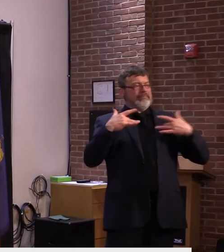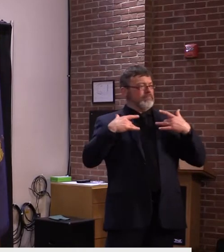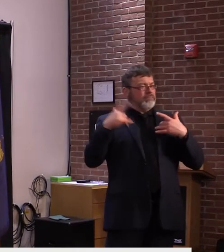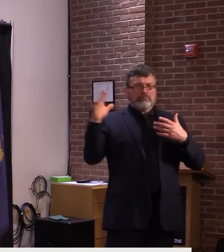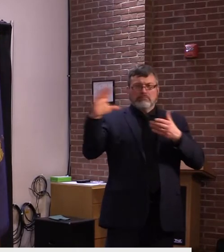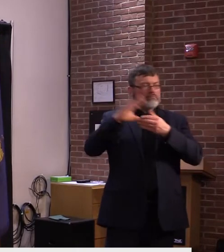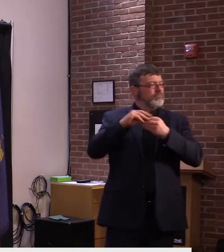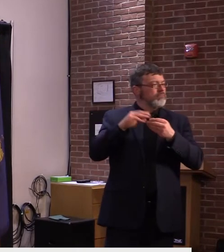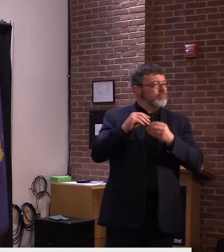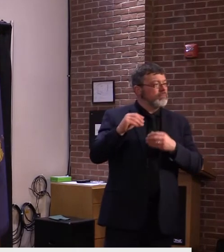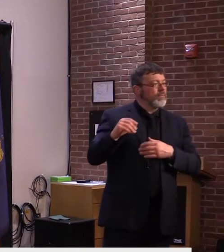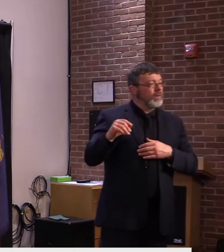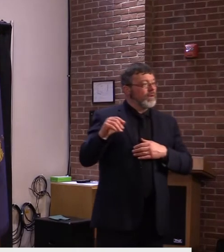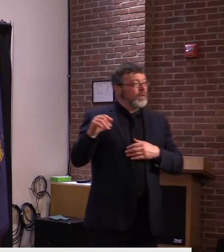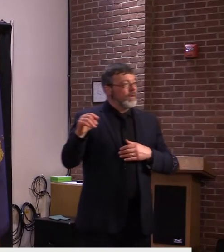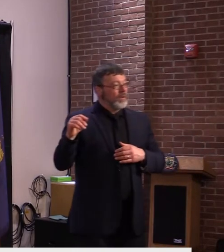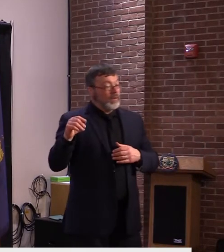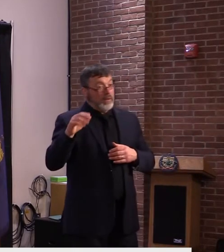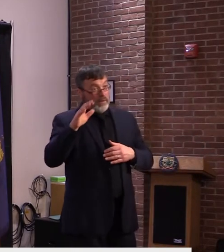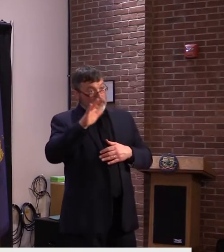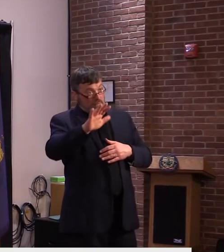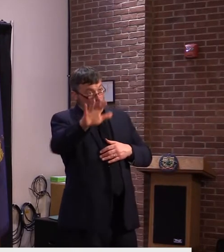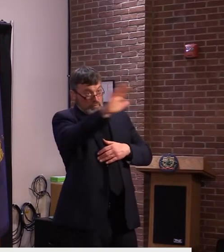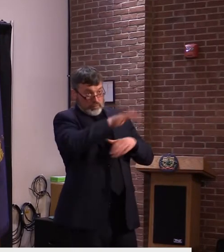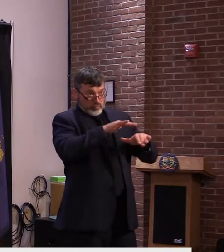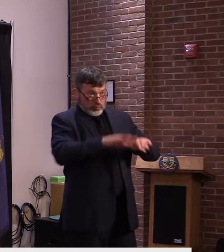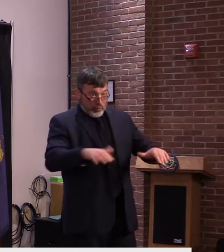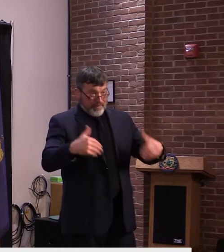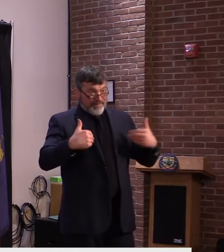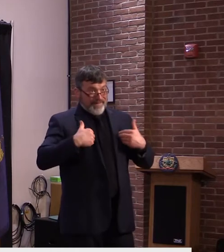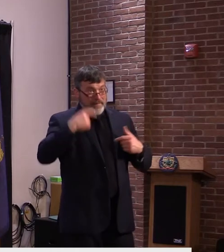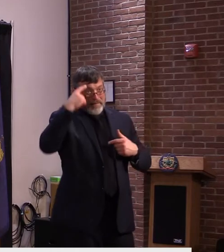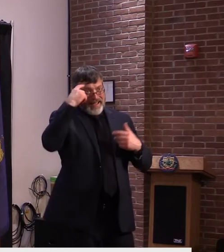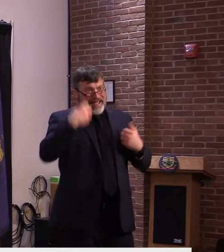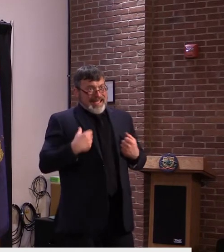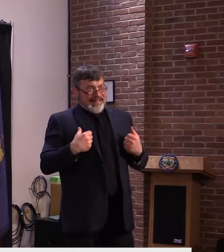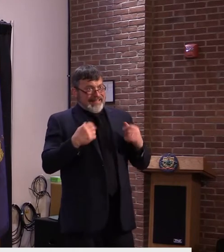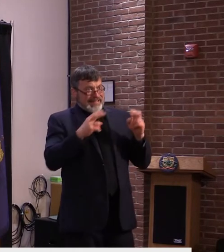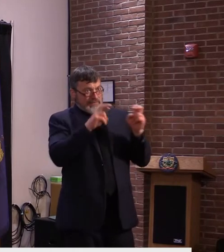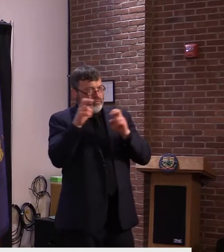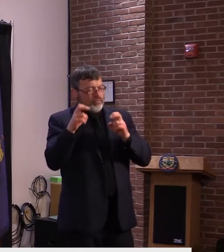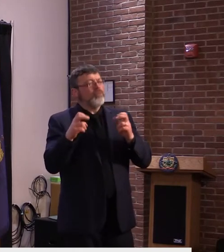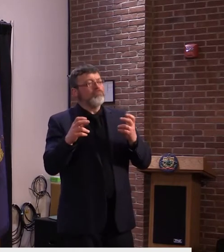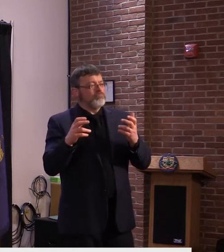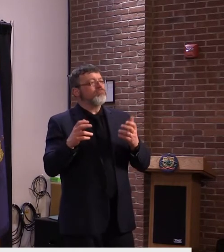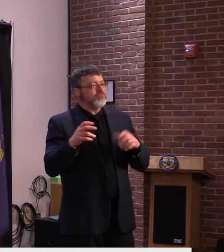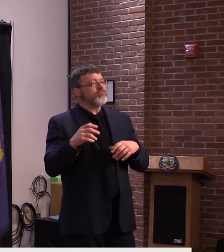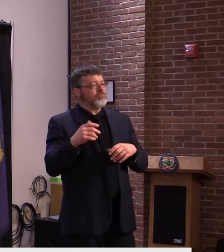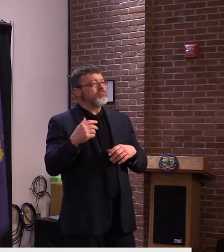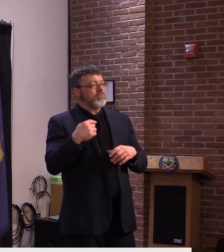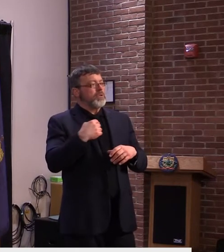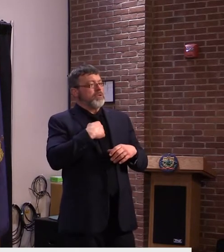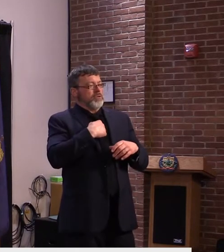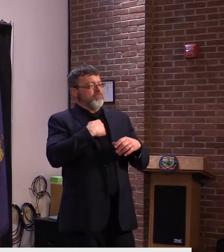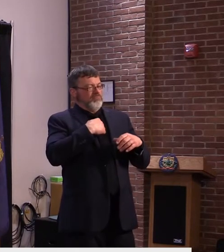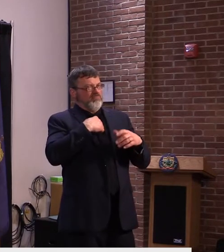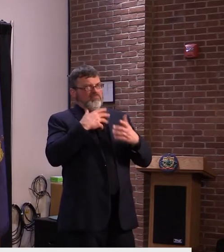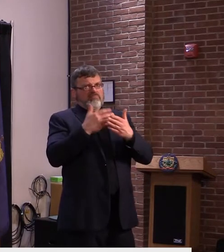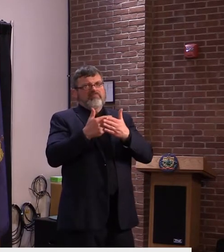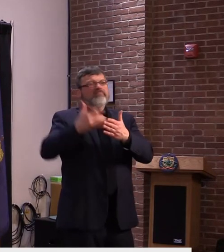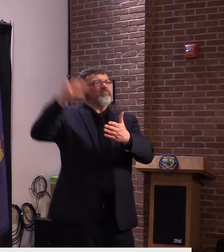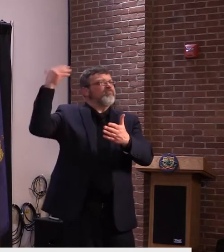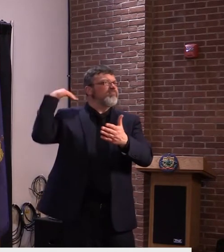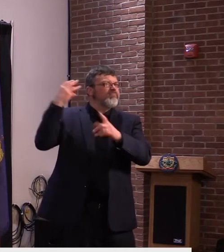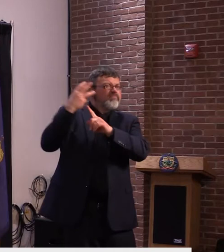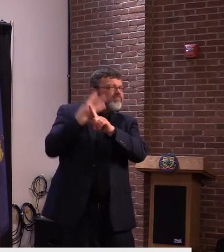due to the pandemic. Yeah, we've known for quite some time. I mean, we identified this months ago that our kids